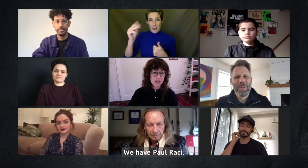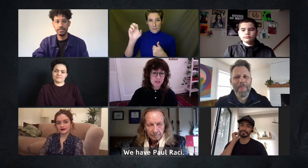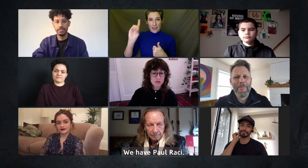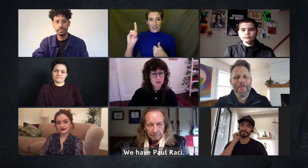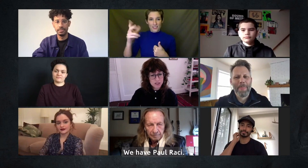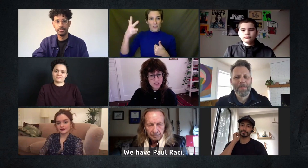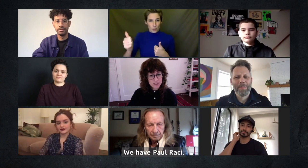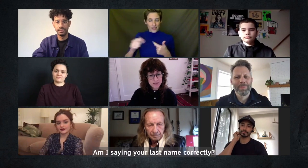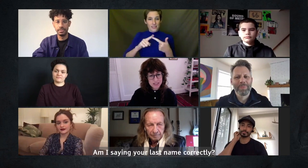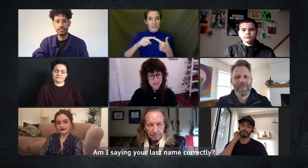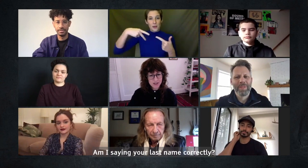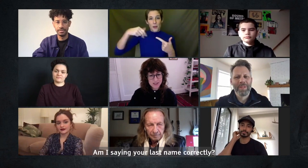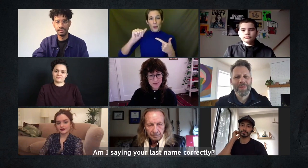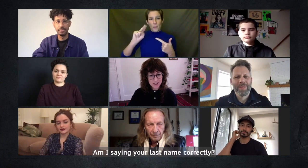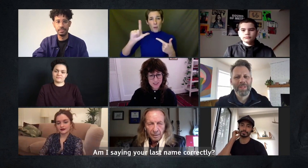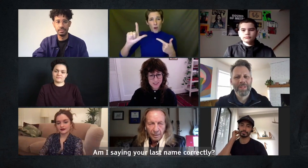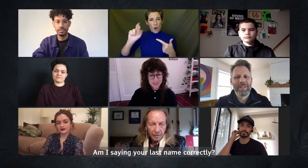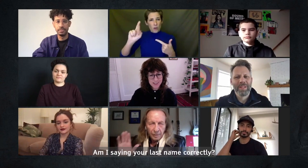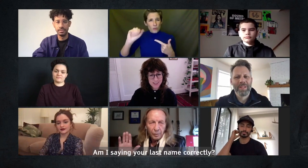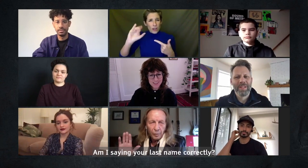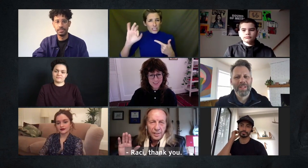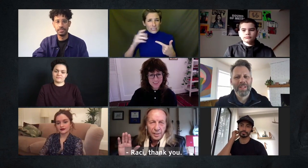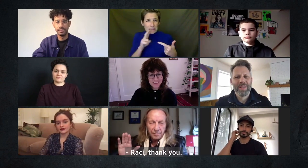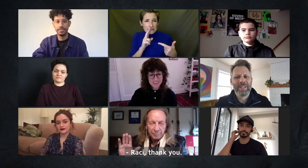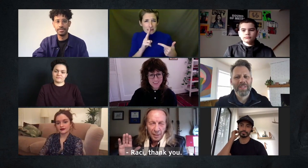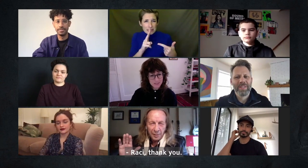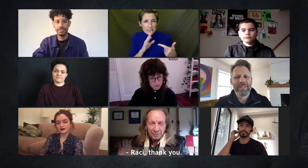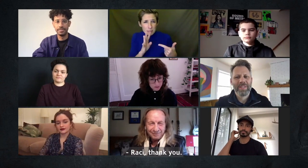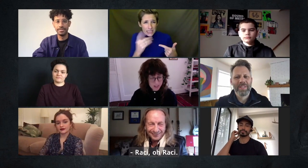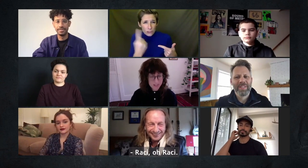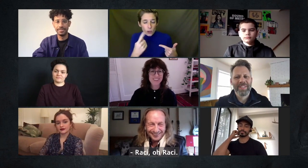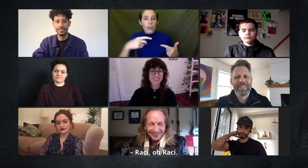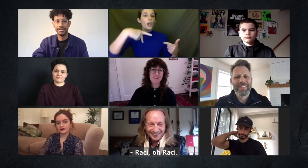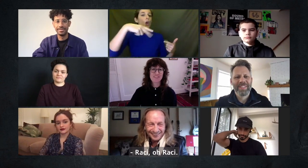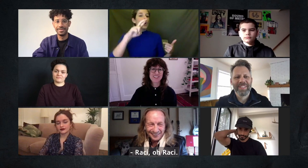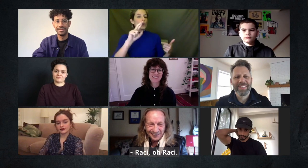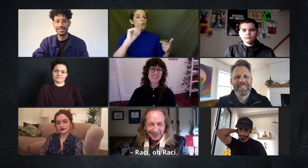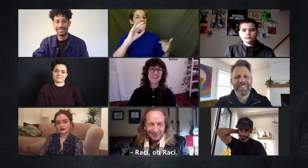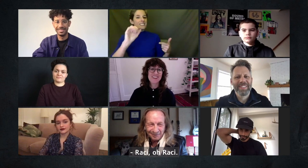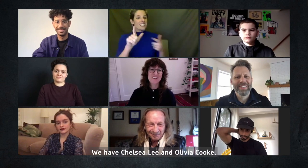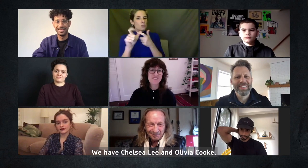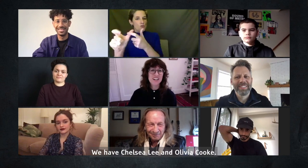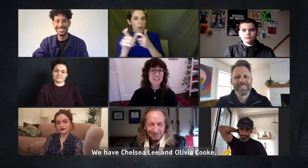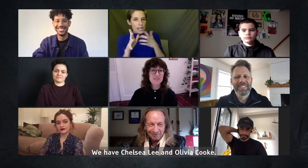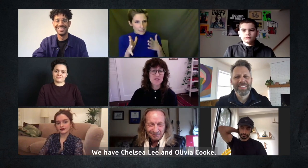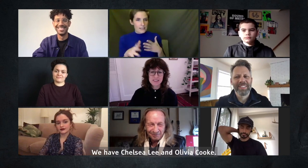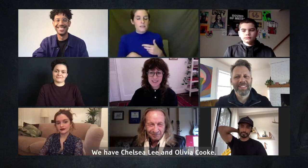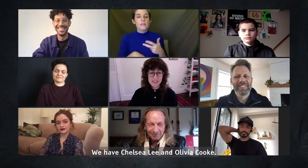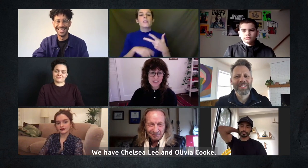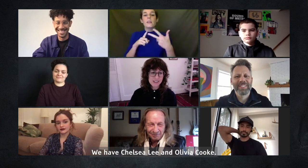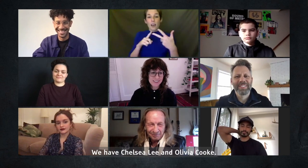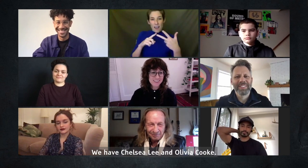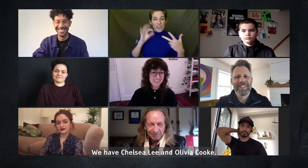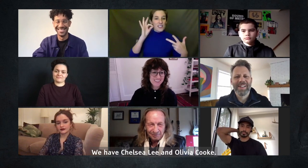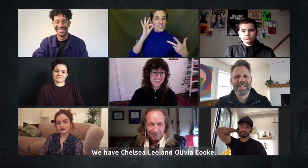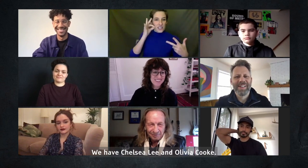have Paul Raci. Am I saying your last name correctly? Raci. Thank you. Raci. Paul Raci. We have Chelsea